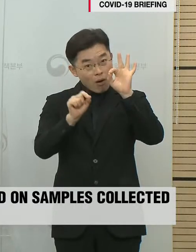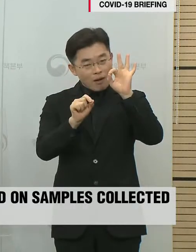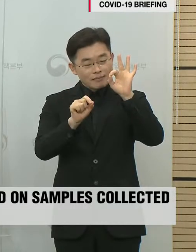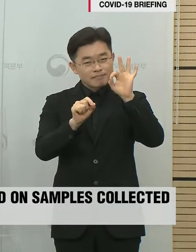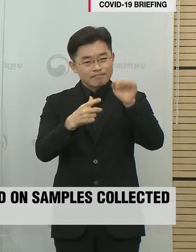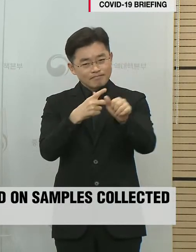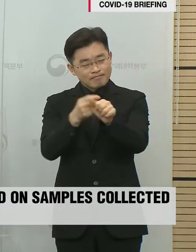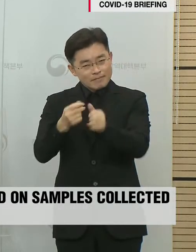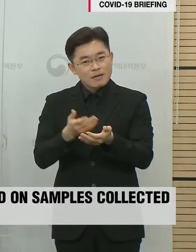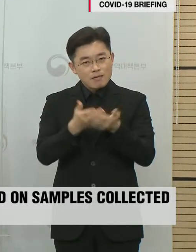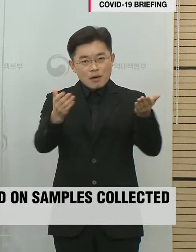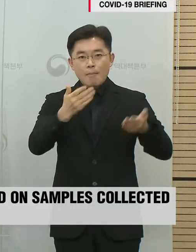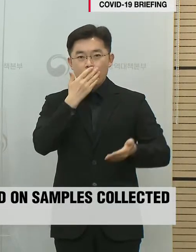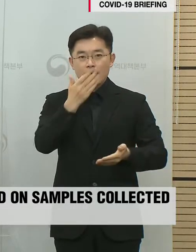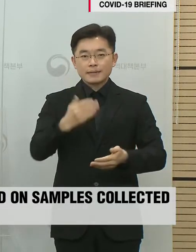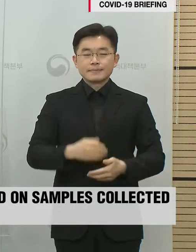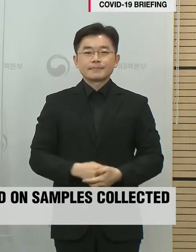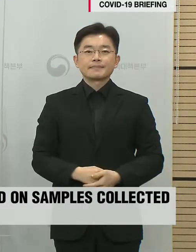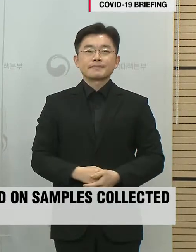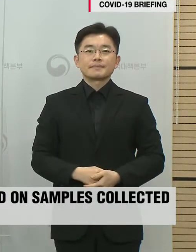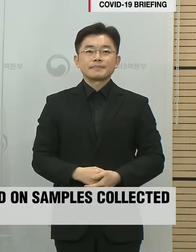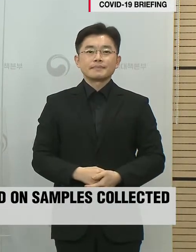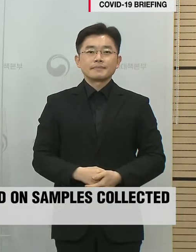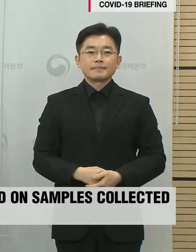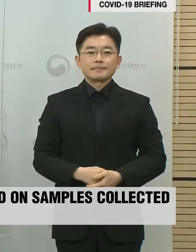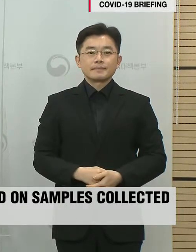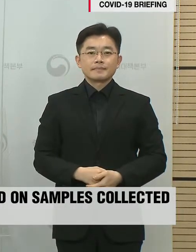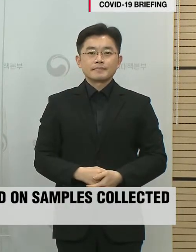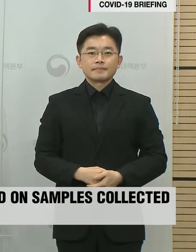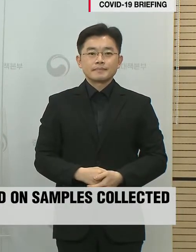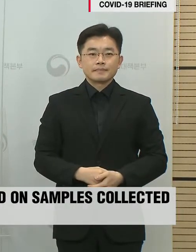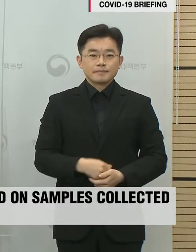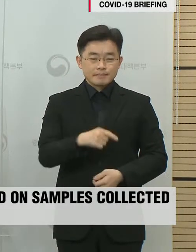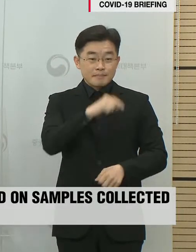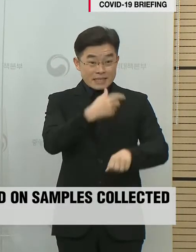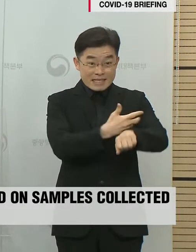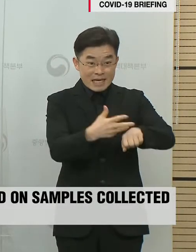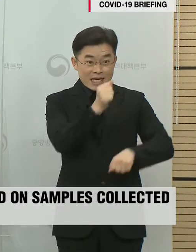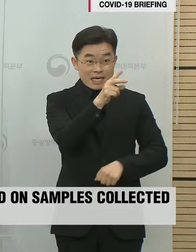developing our second phase of the